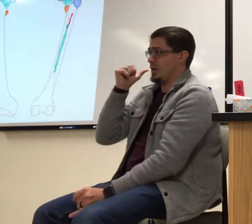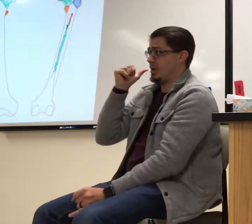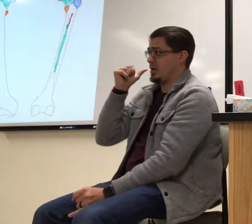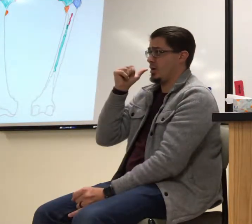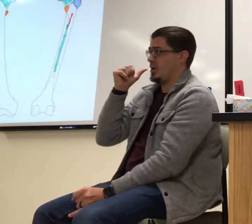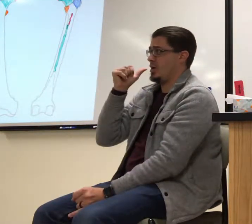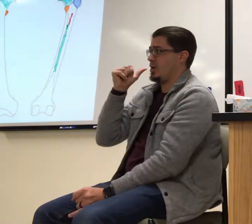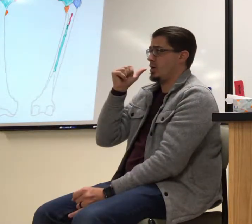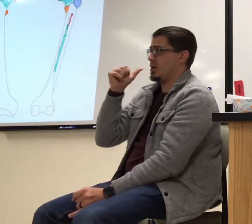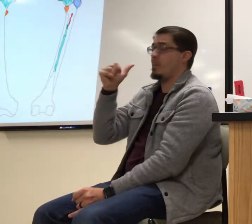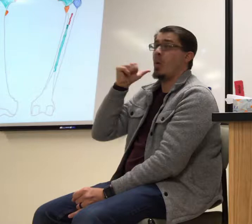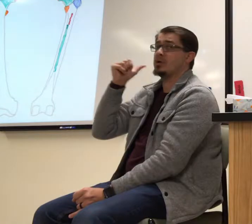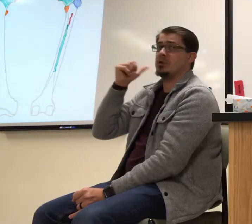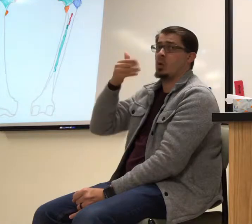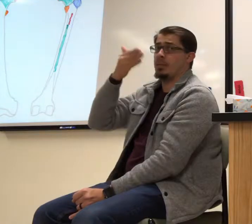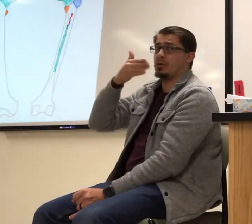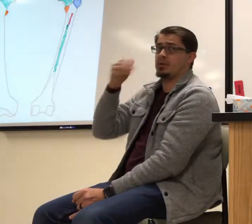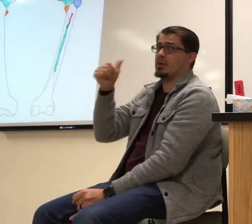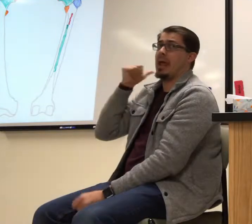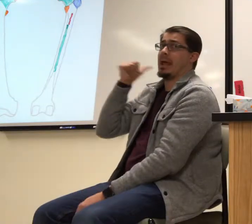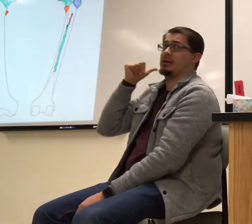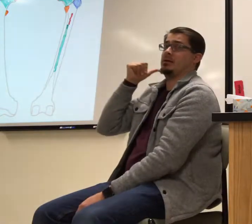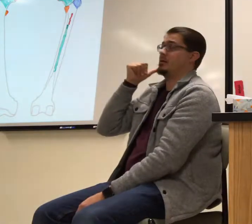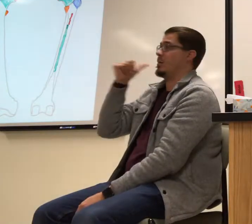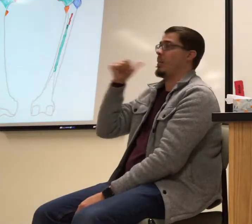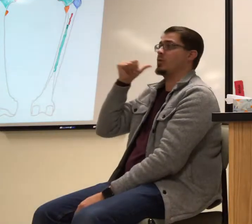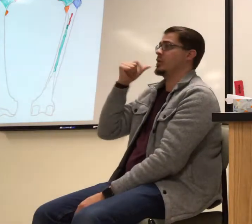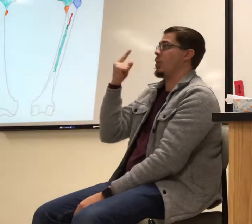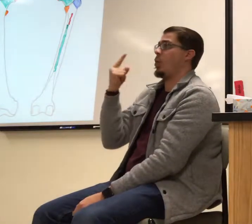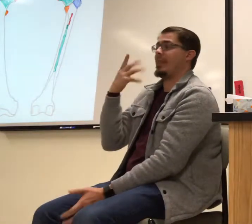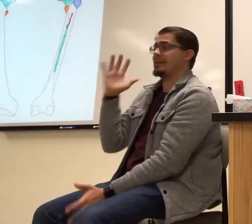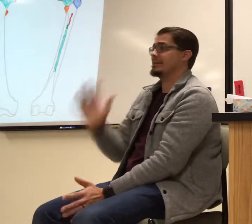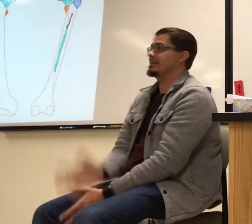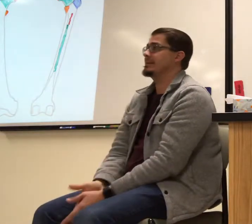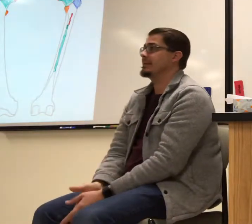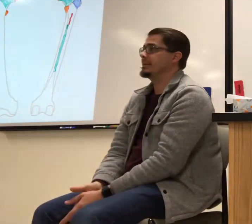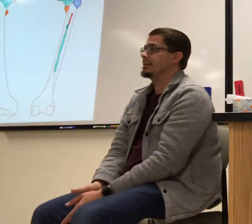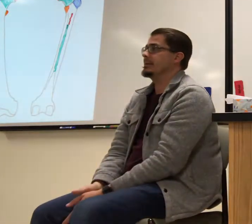no, this is posterior. Posterior only. Only. Yes.